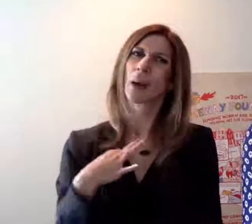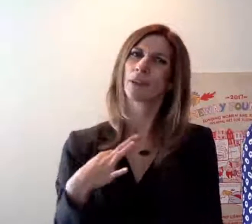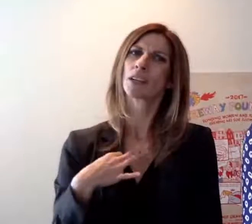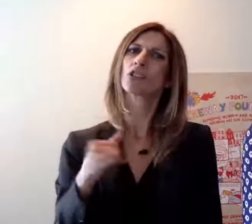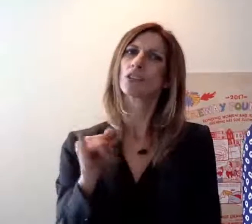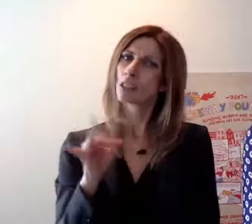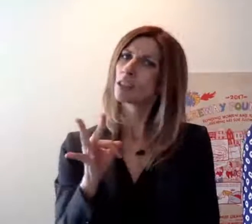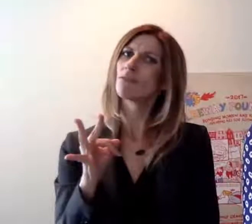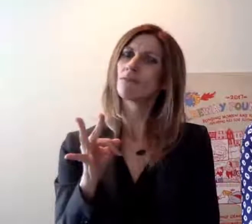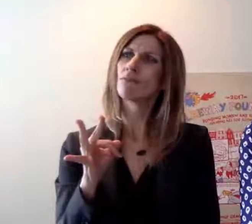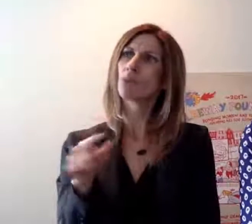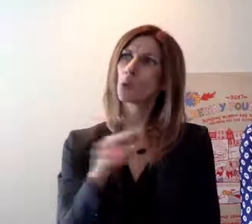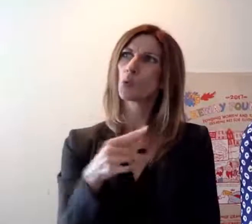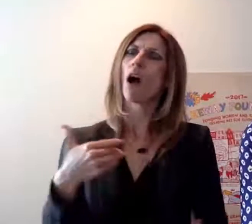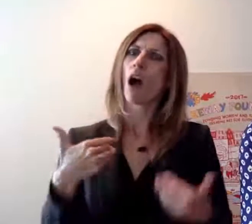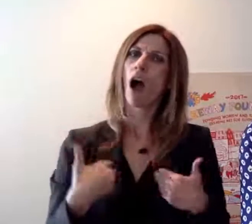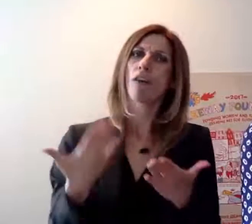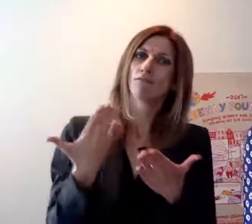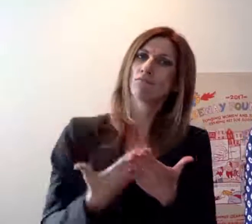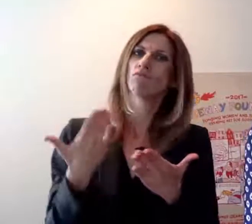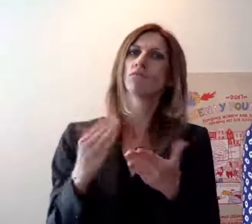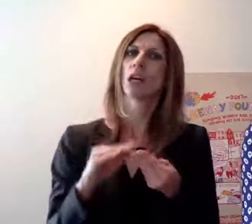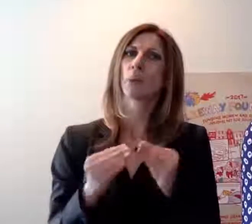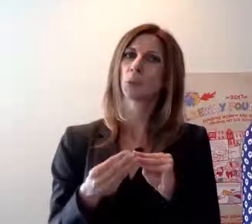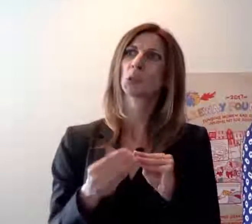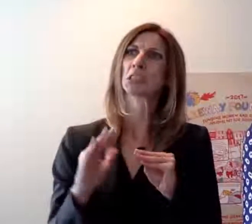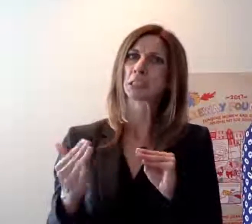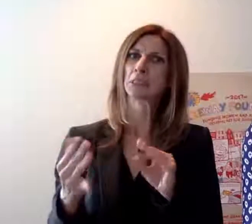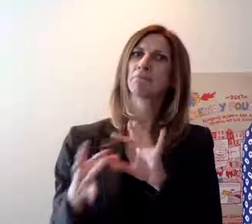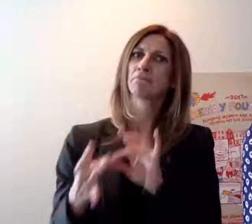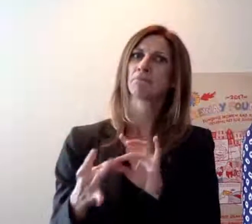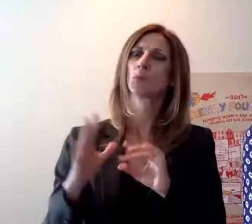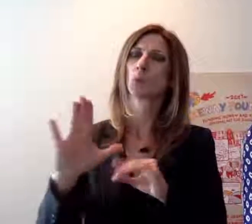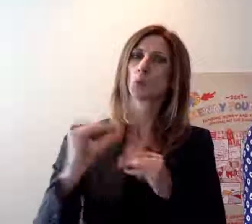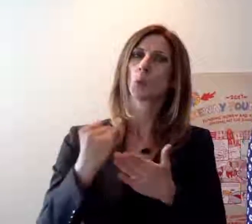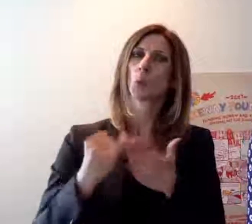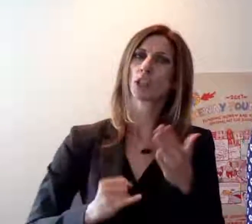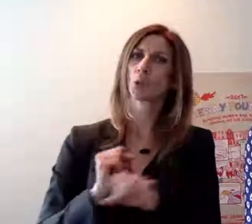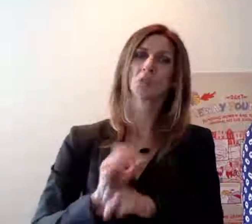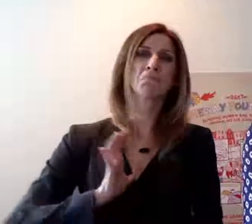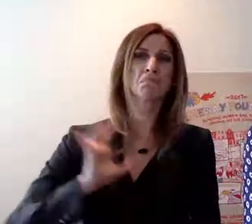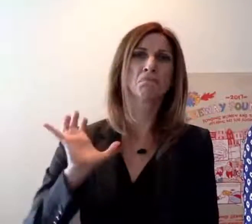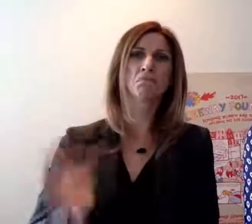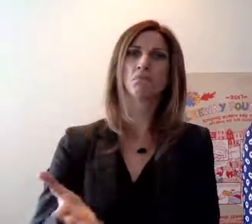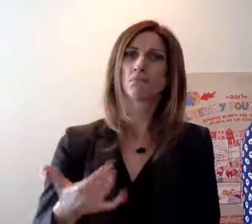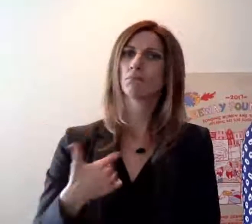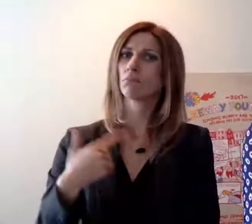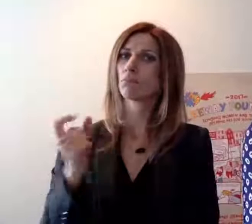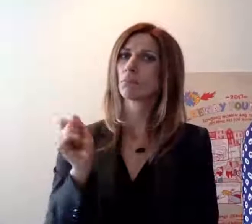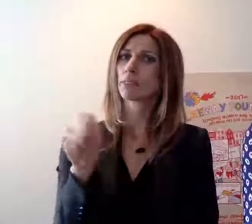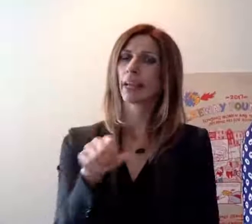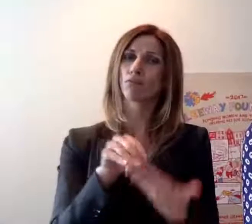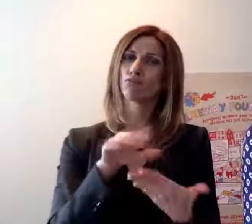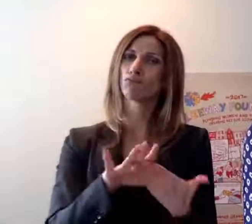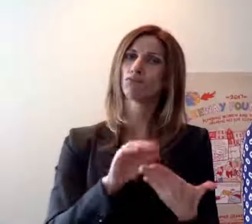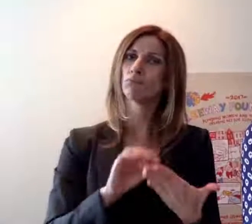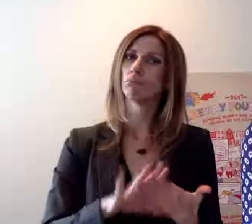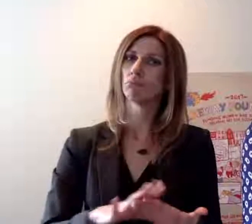you have numbers and they're relevant to your artistic practice, you can absolutely show those and share